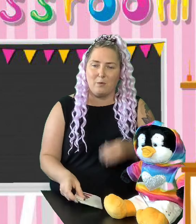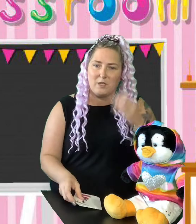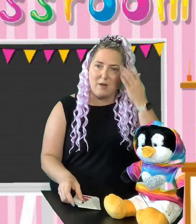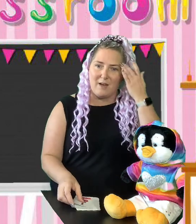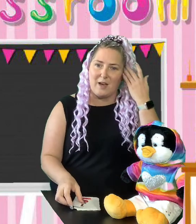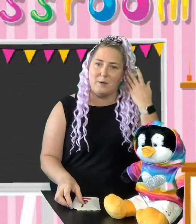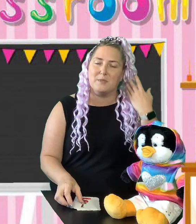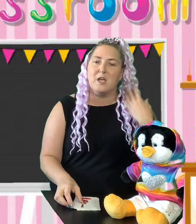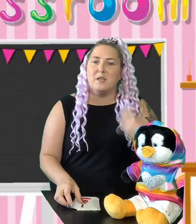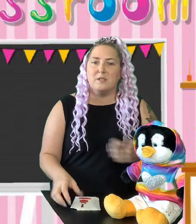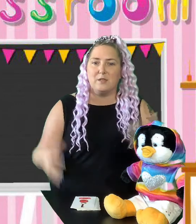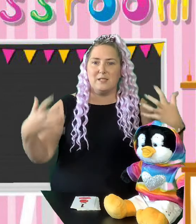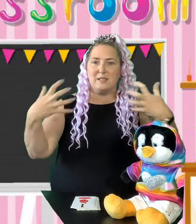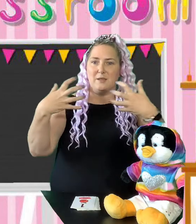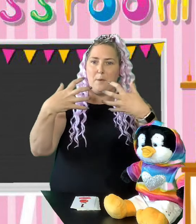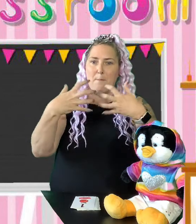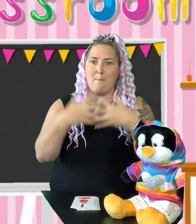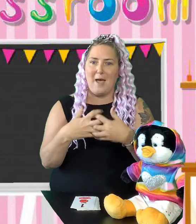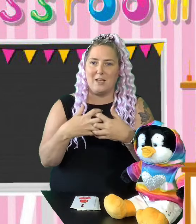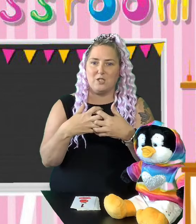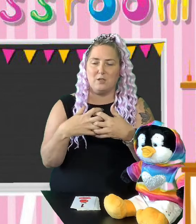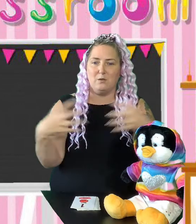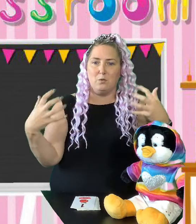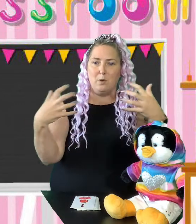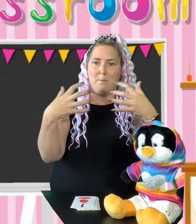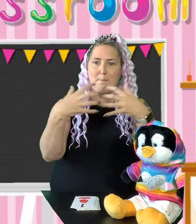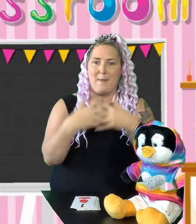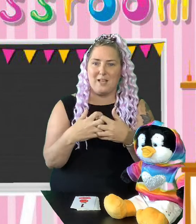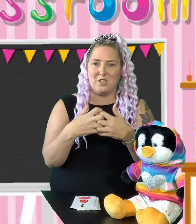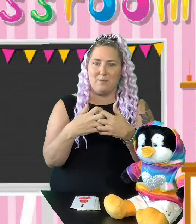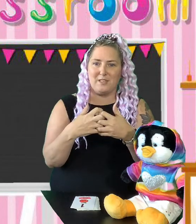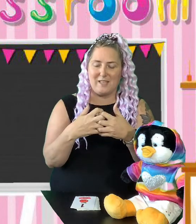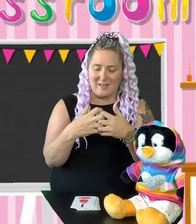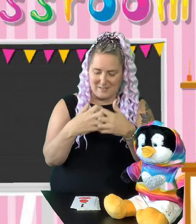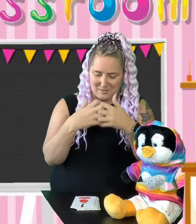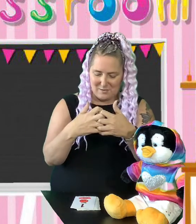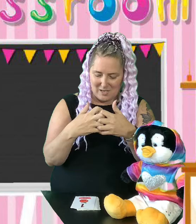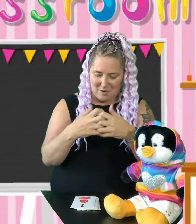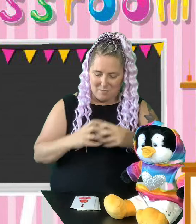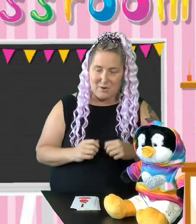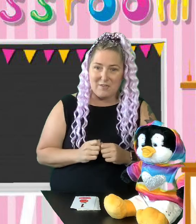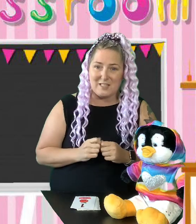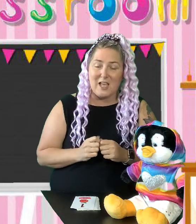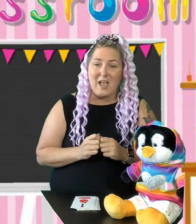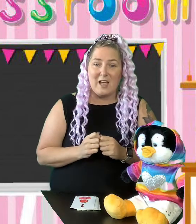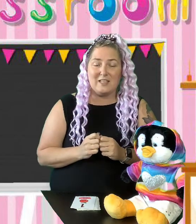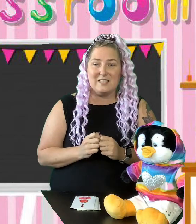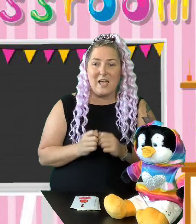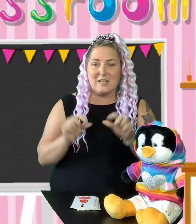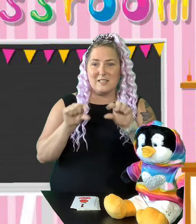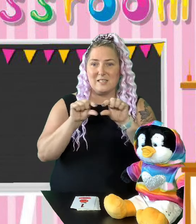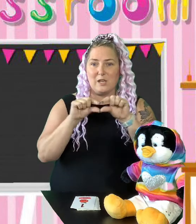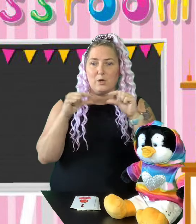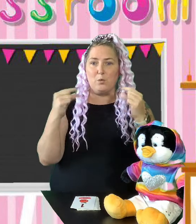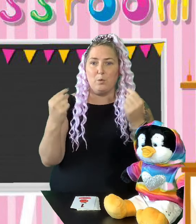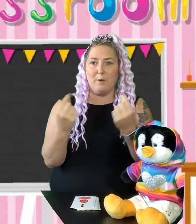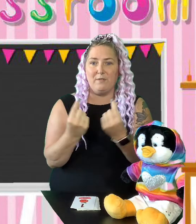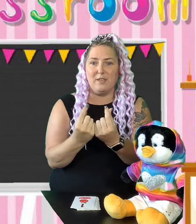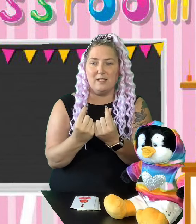of items. So this is match. We match up the set. Okay, perfect. And a set is like a group of things.